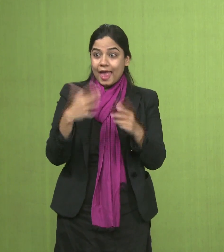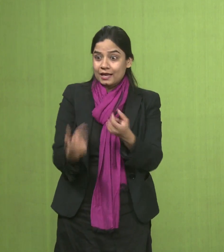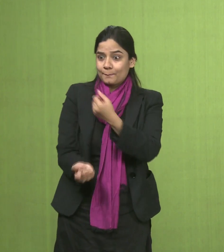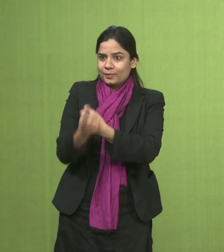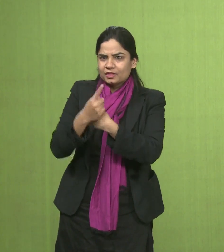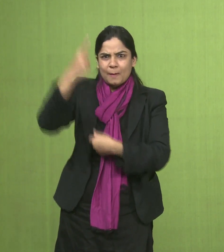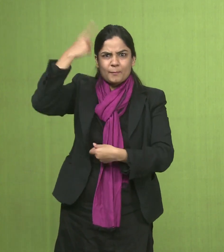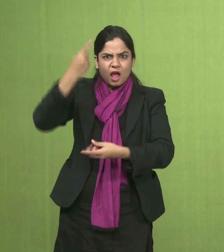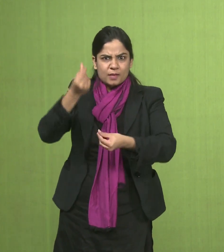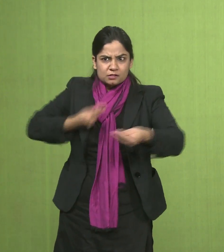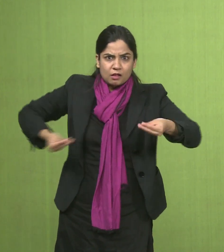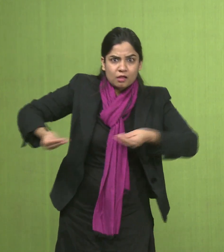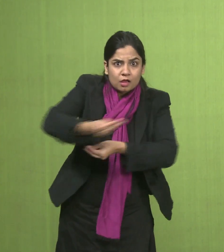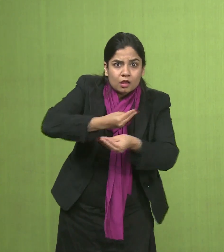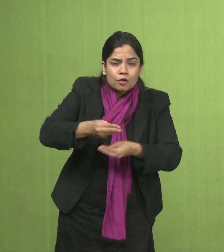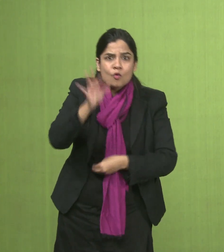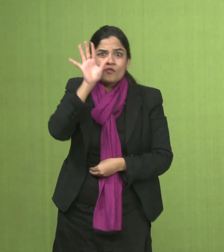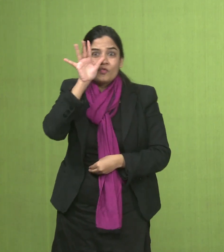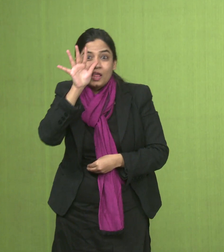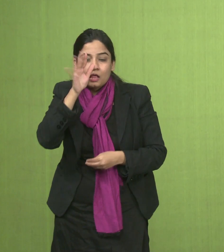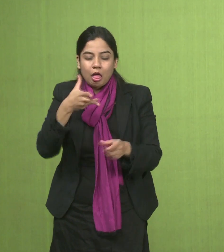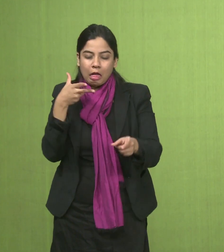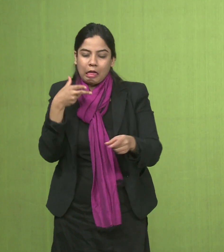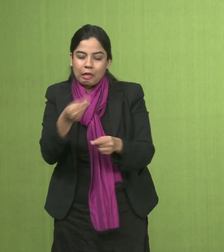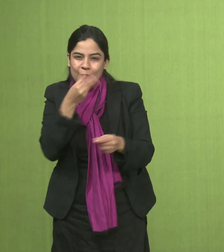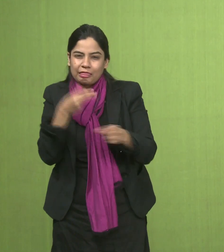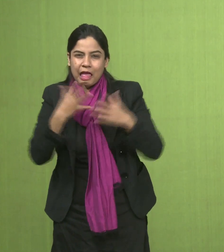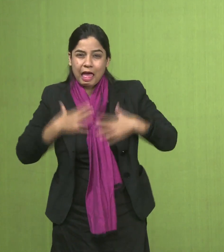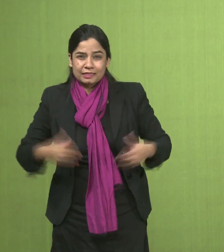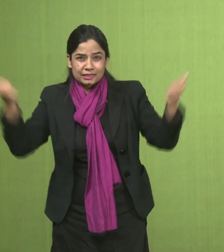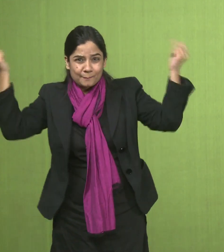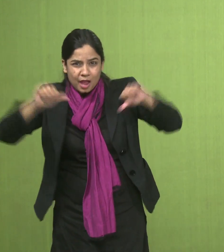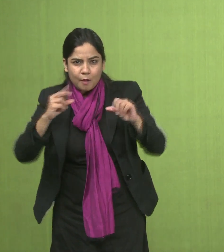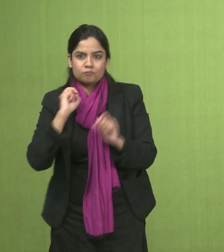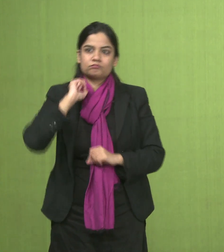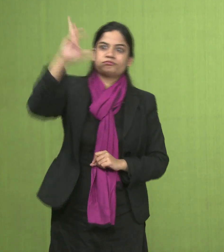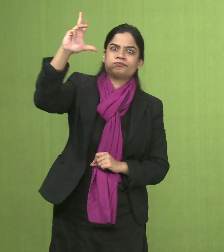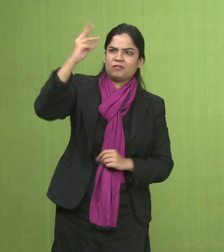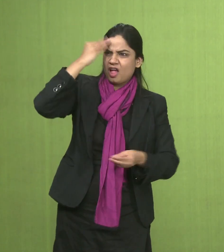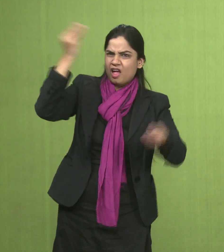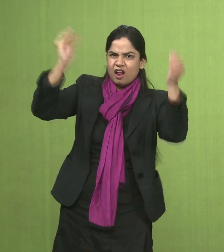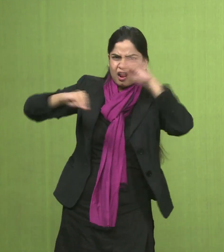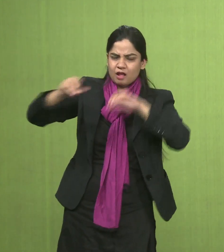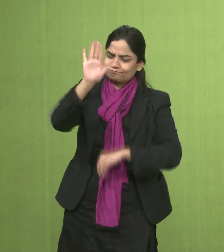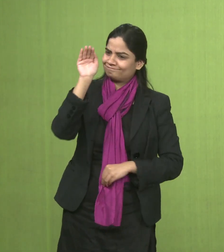have consumer rights. Avoid black marketing. Whenever you're experiencing, whenever you're seeing this